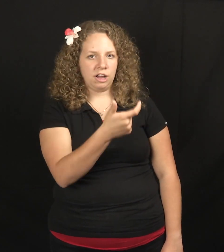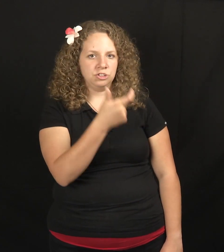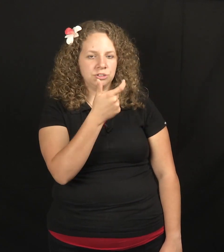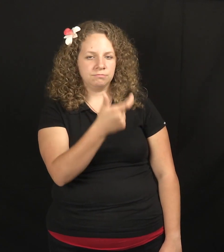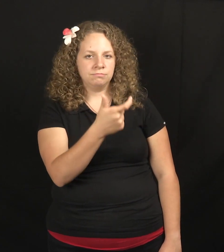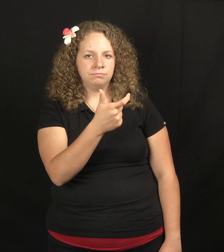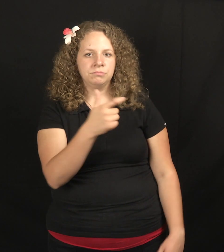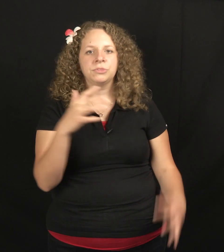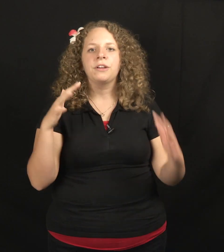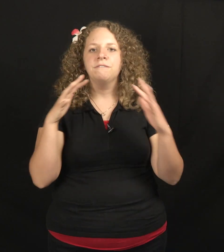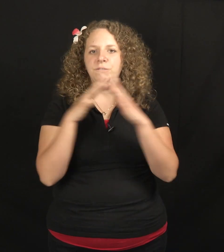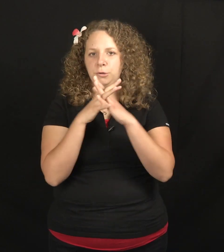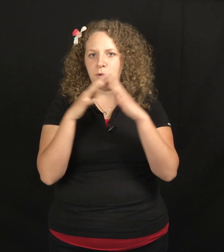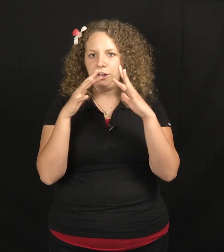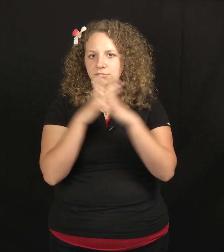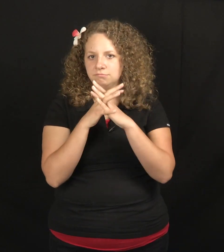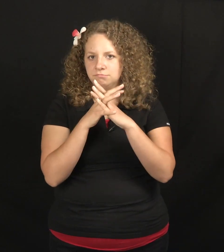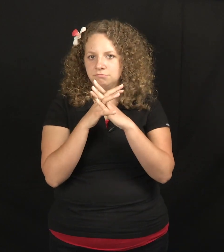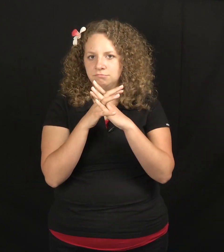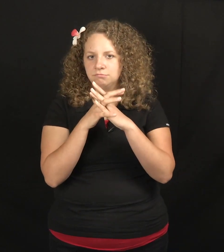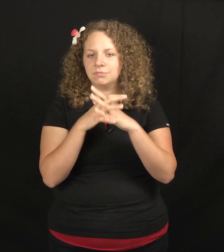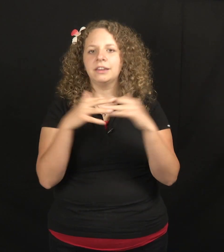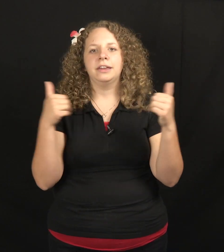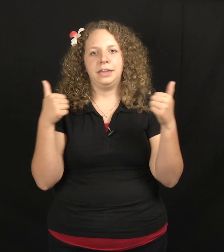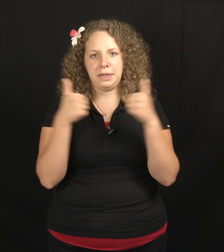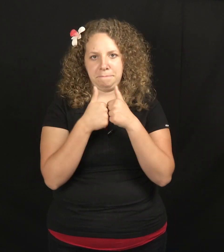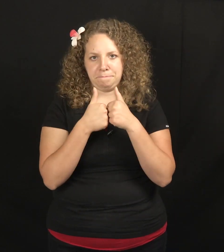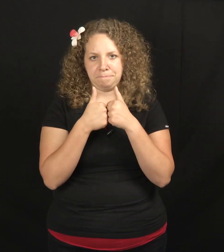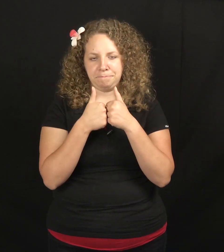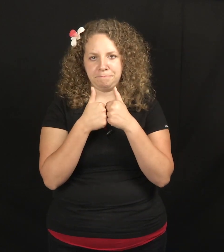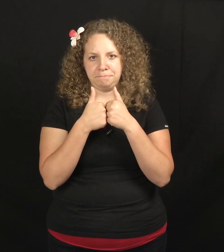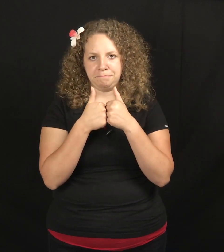watch, football, game.